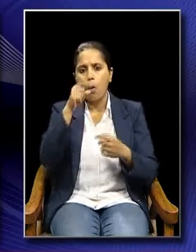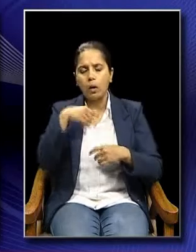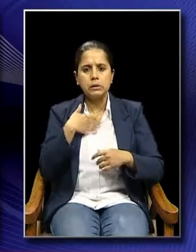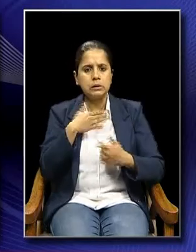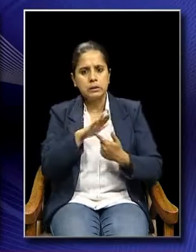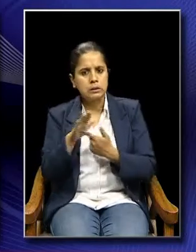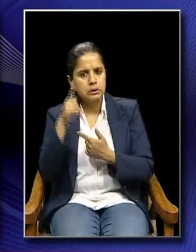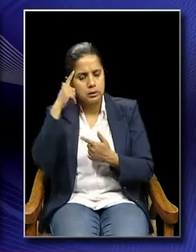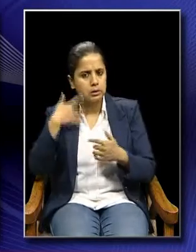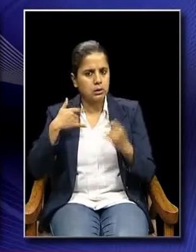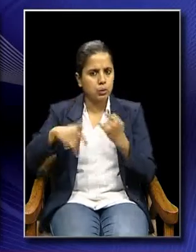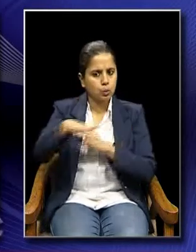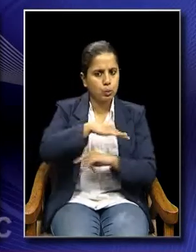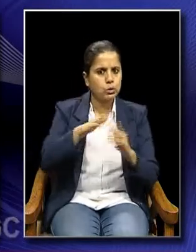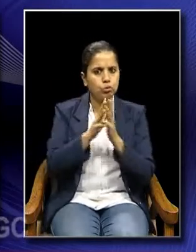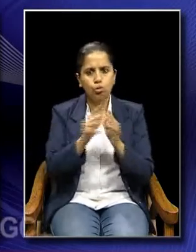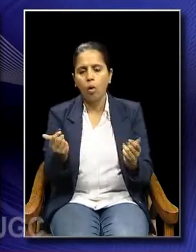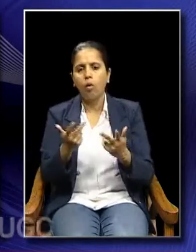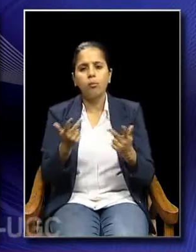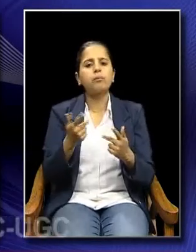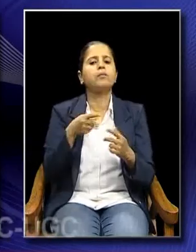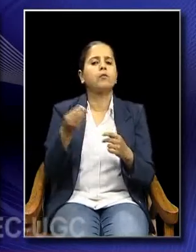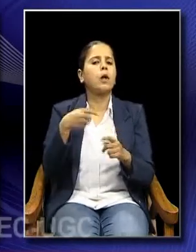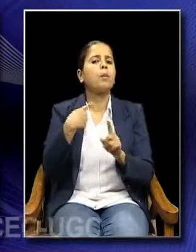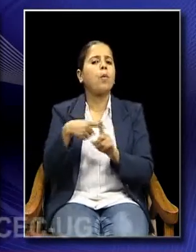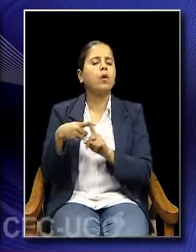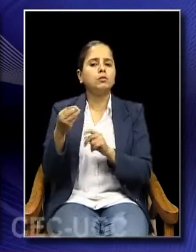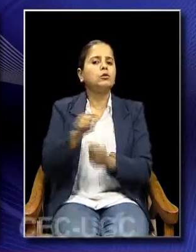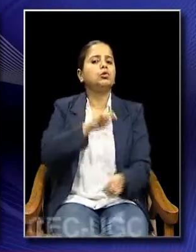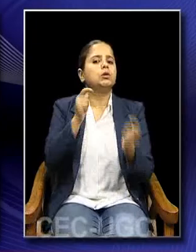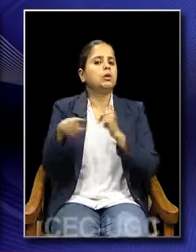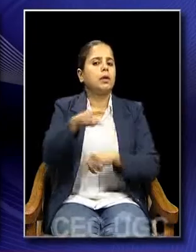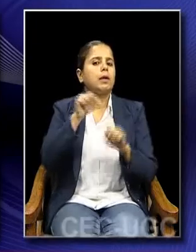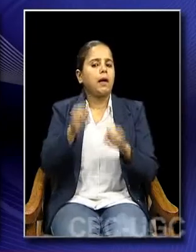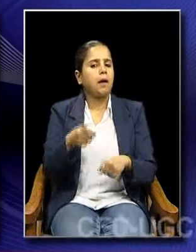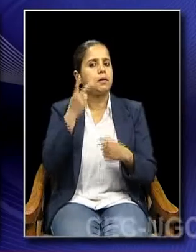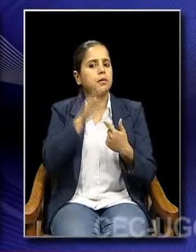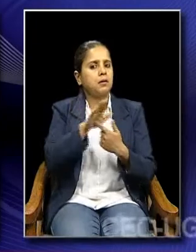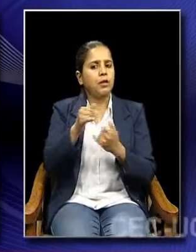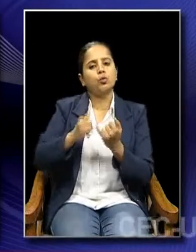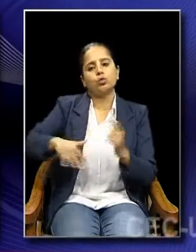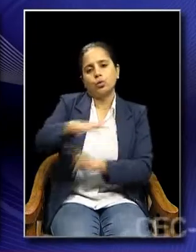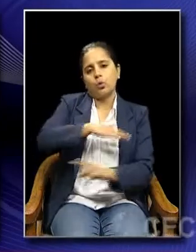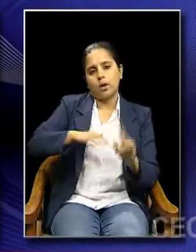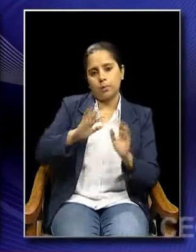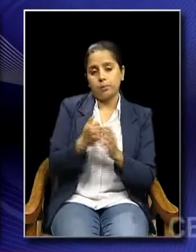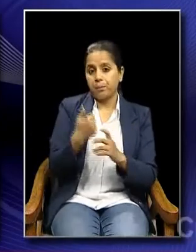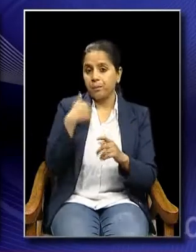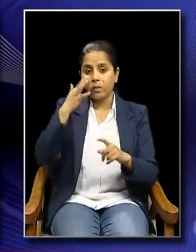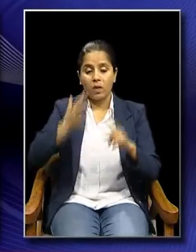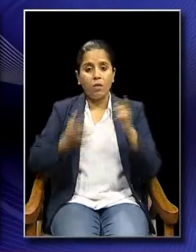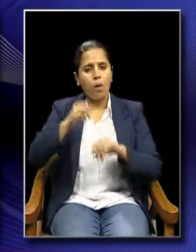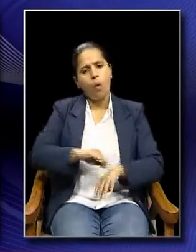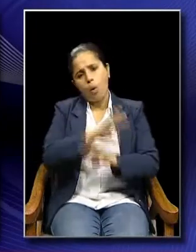of that situation, and some kind of a positive change could be brought about in the society. So we find that all